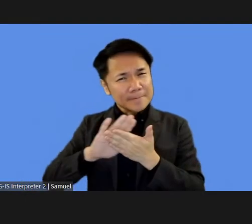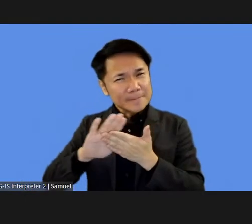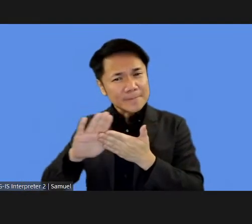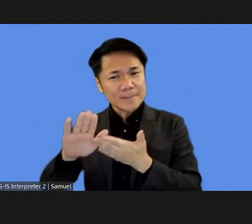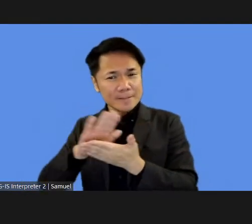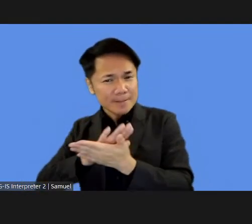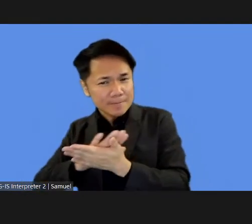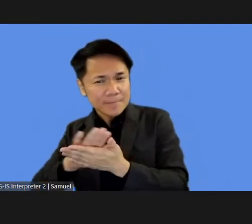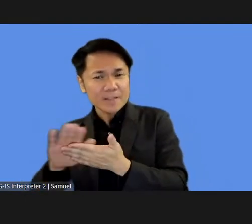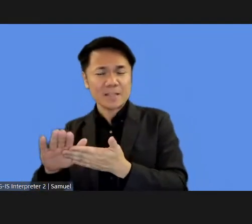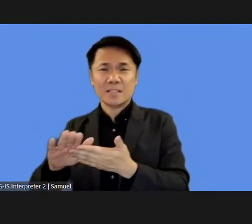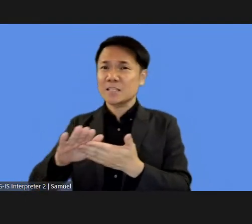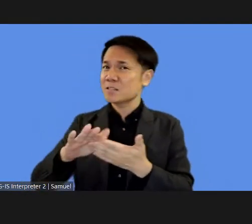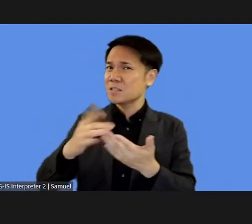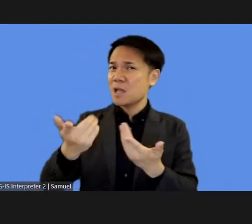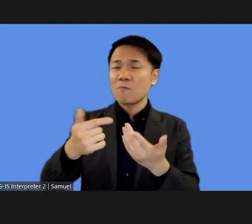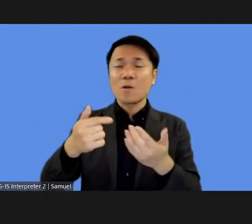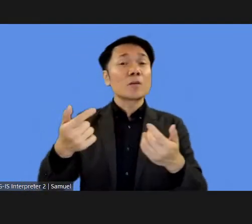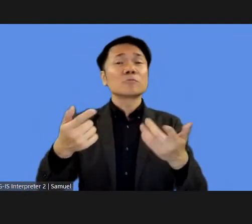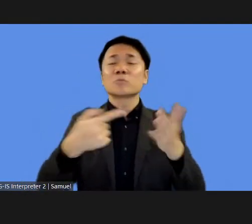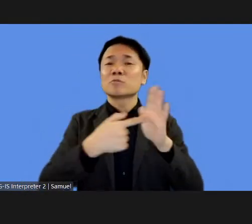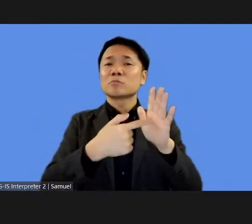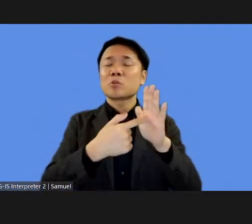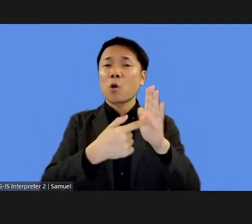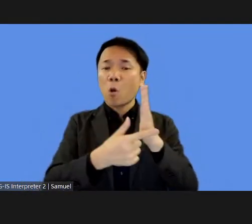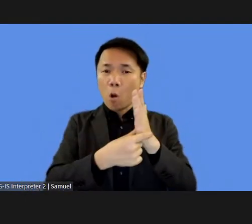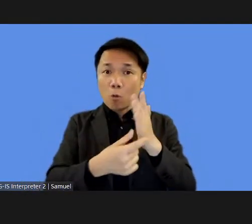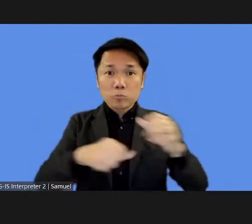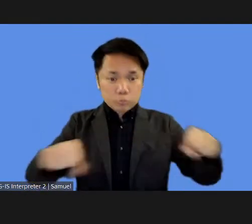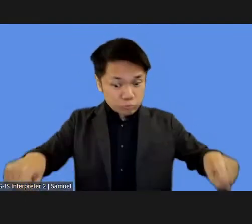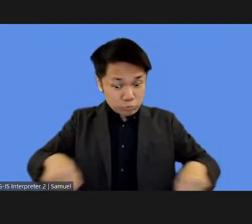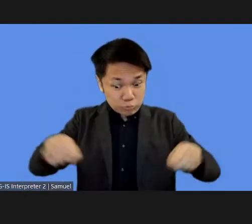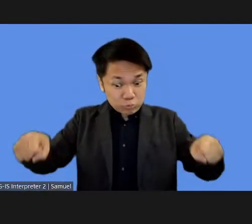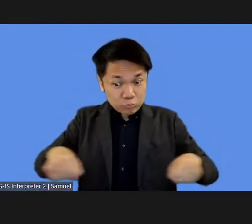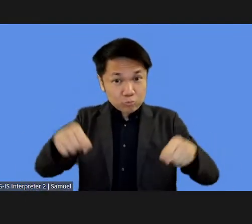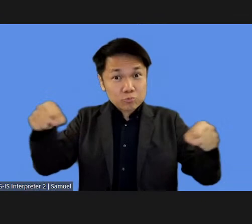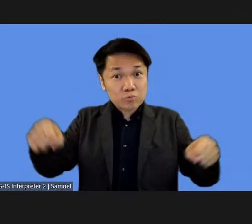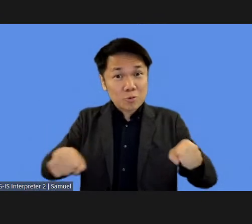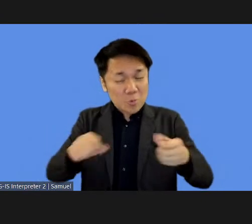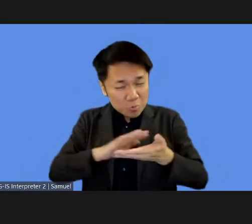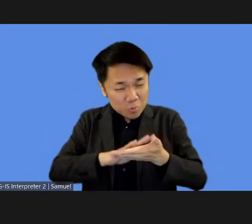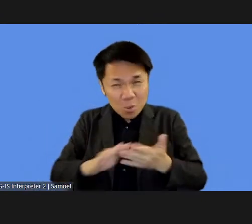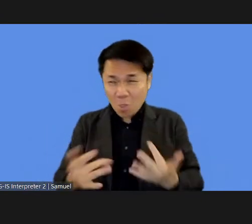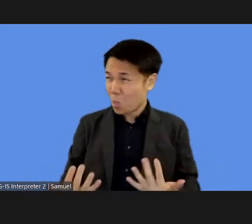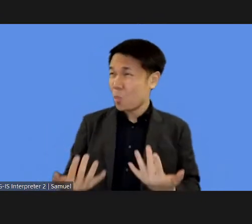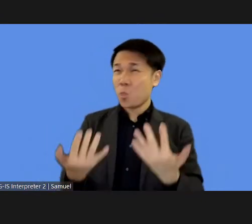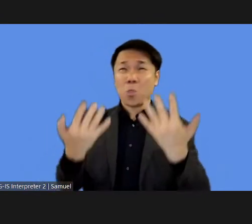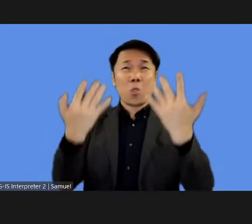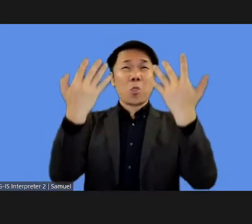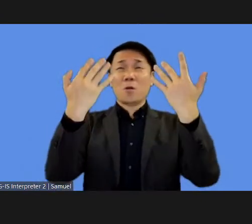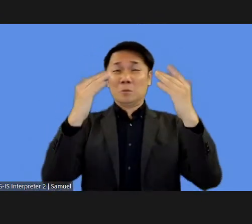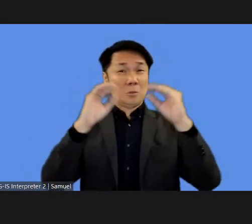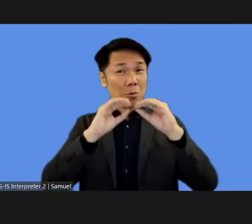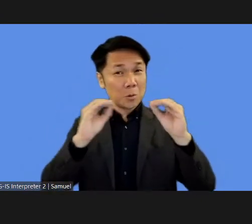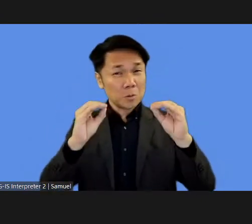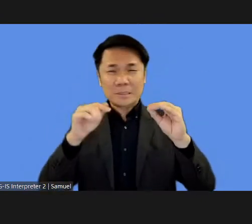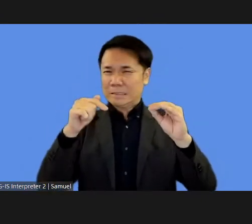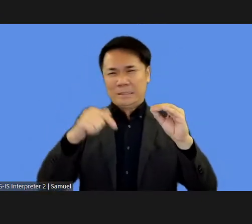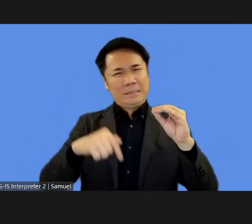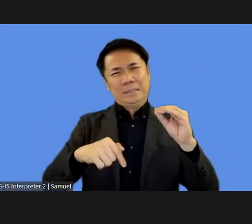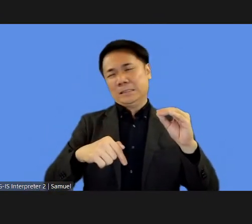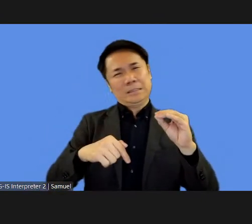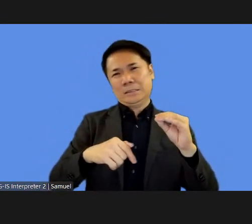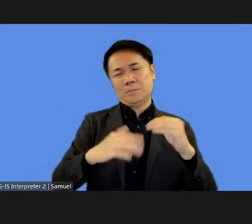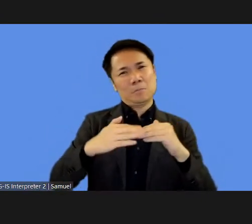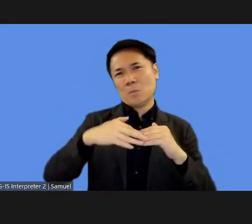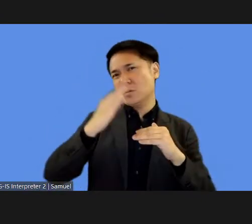global population, 2.4 billion people without access to clean cooking solutions are in Africa, where over